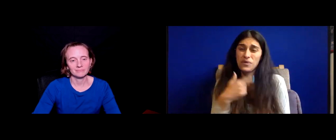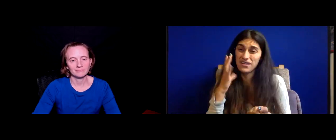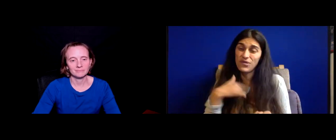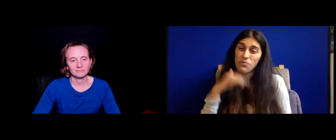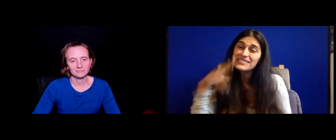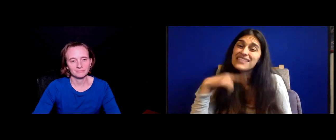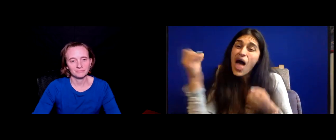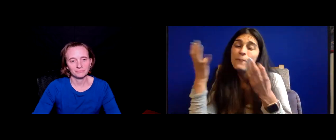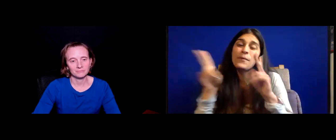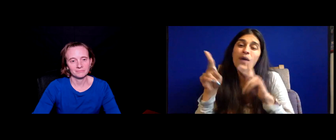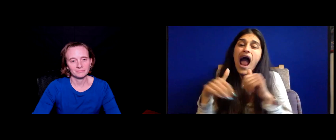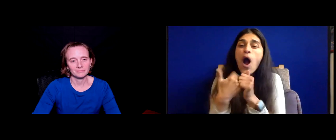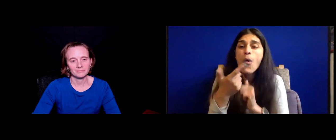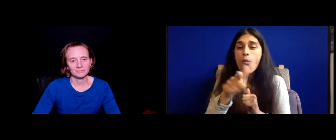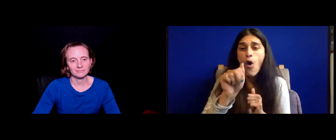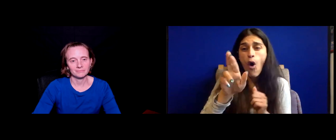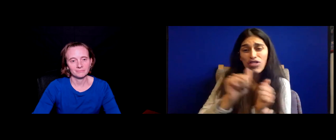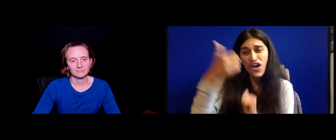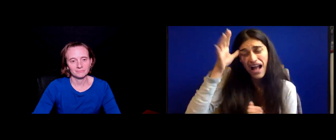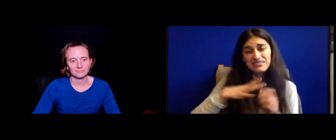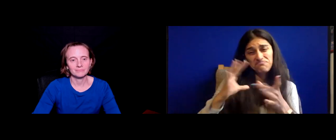people don't like you.